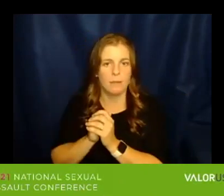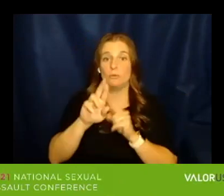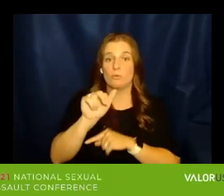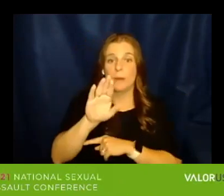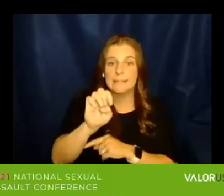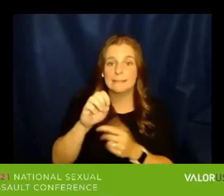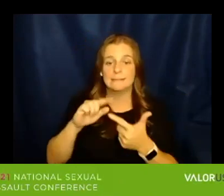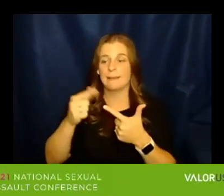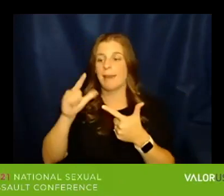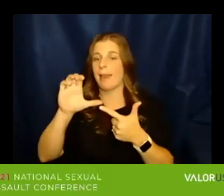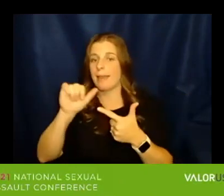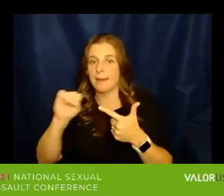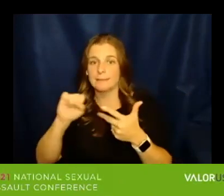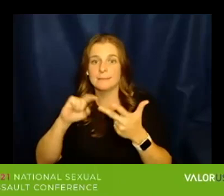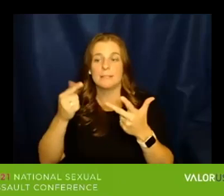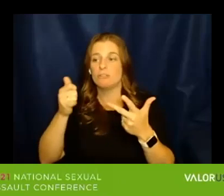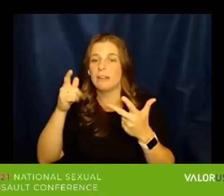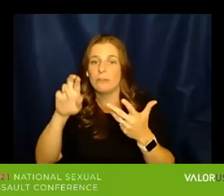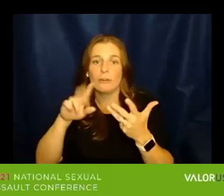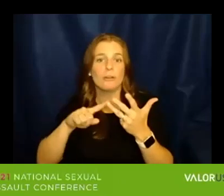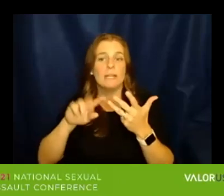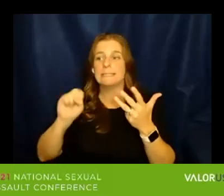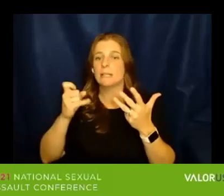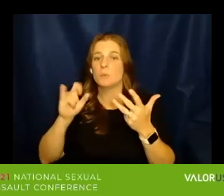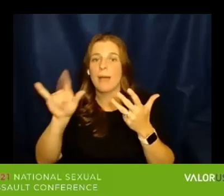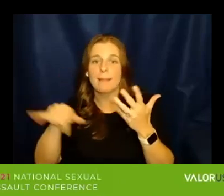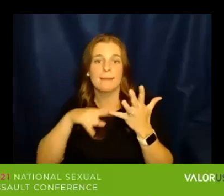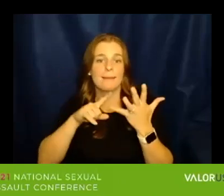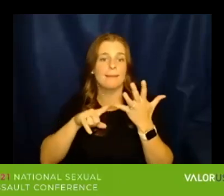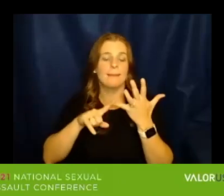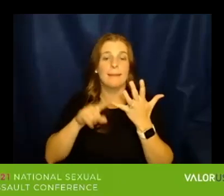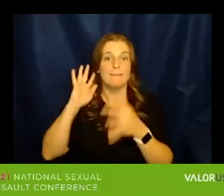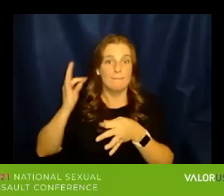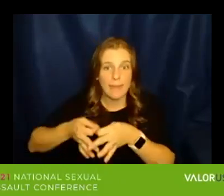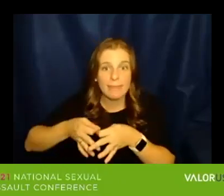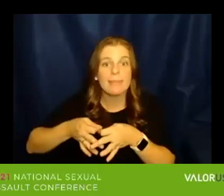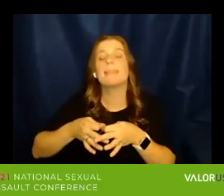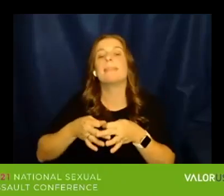gender, sexuality, faith, language, and nation.